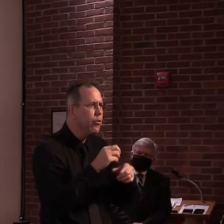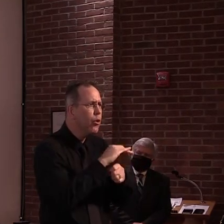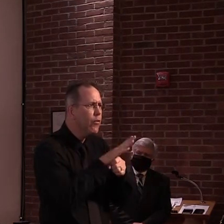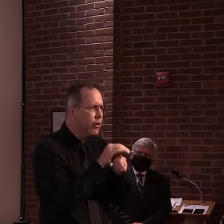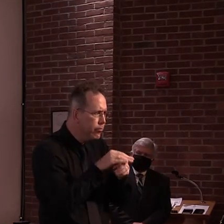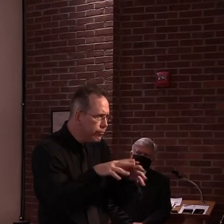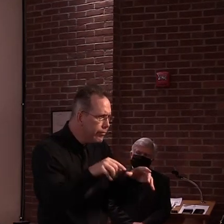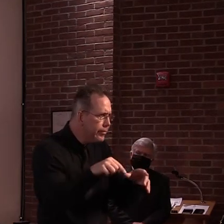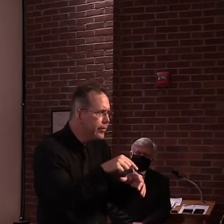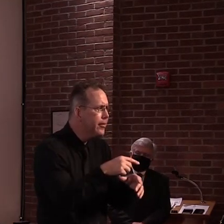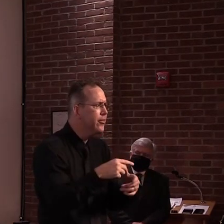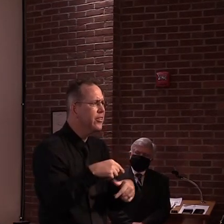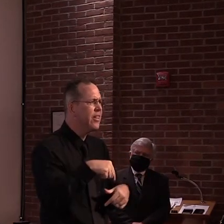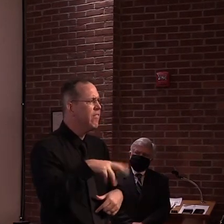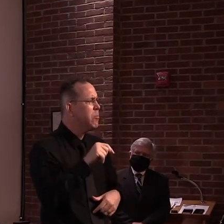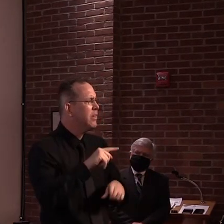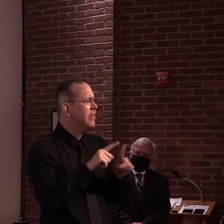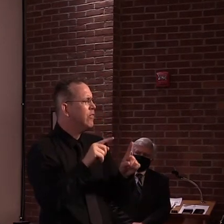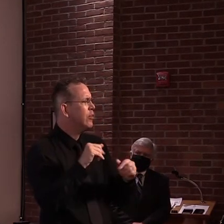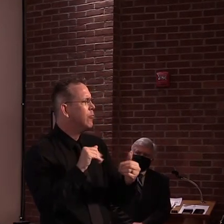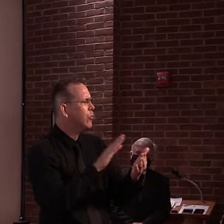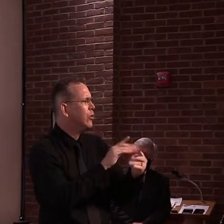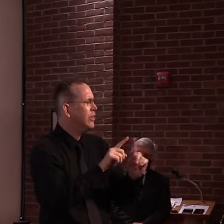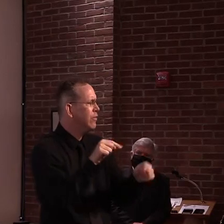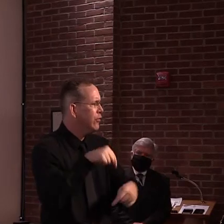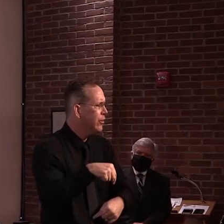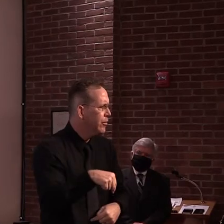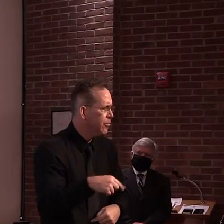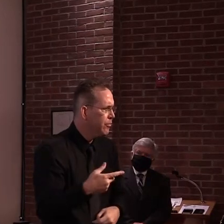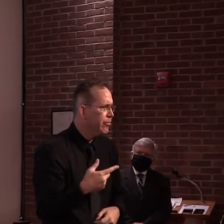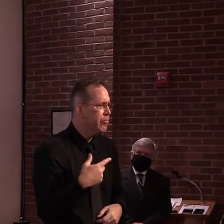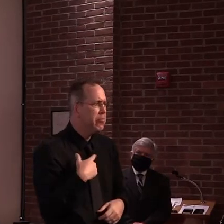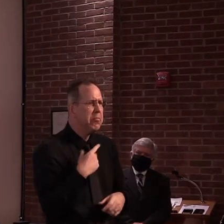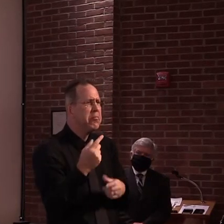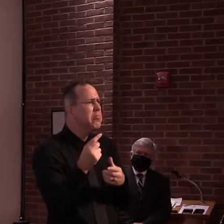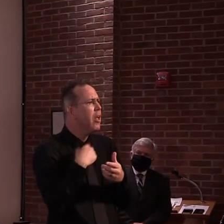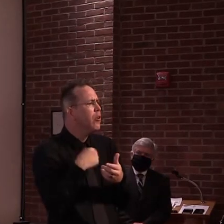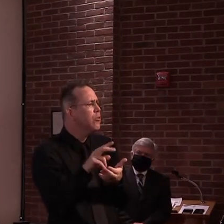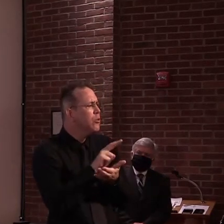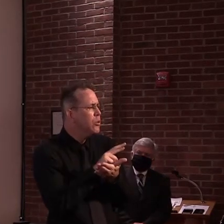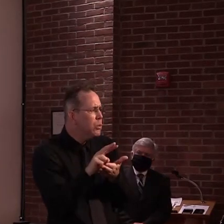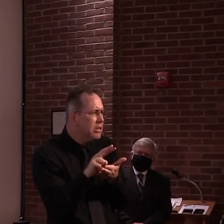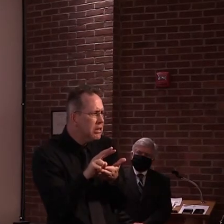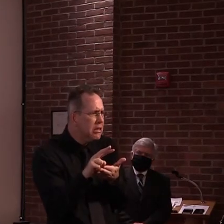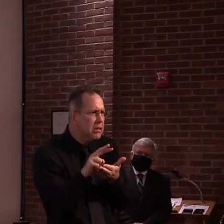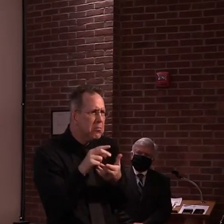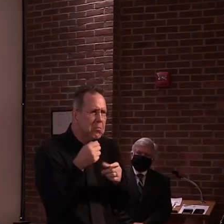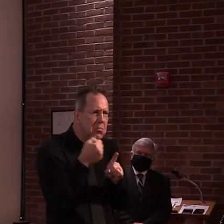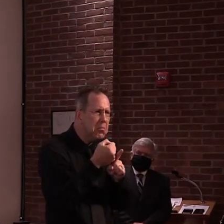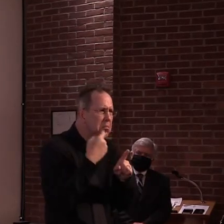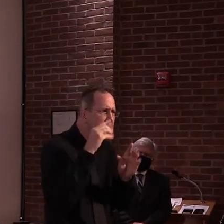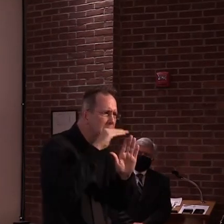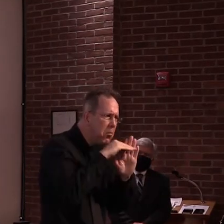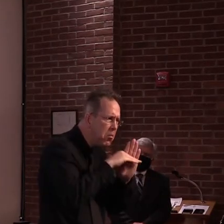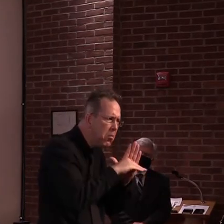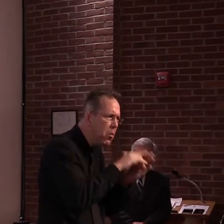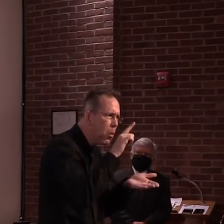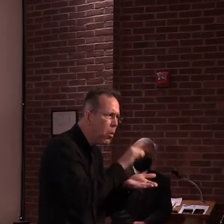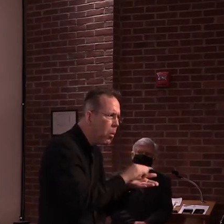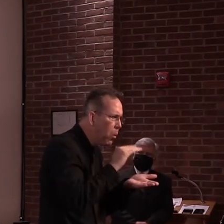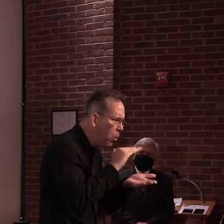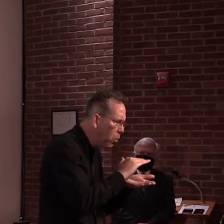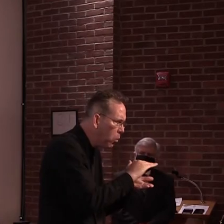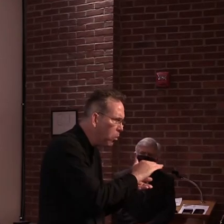much different is we were, for a couple of weeks, so low in our test positivity and our new